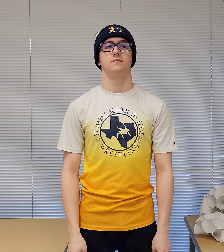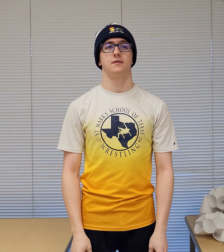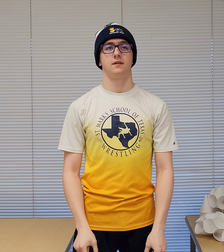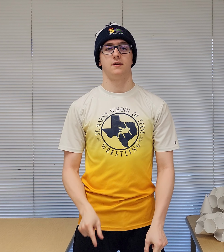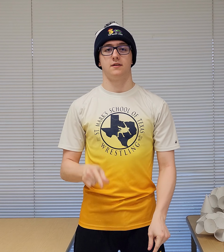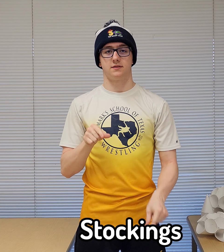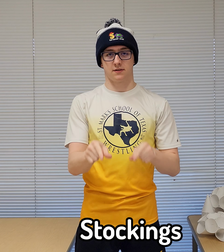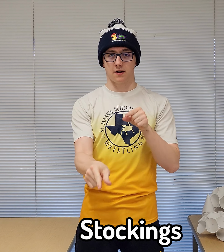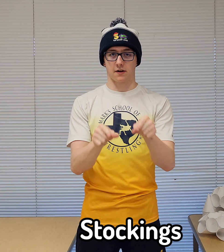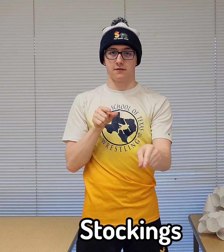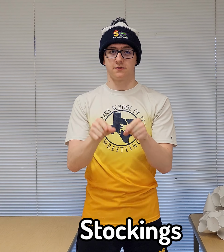Stockings.